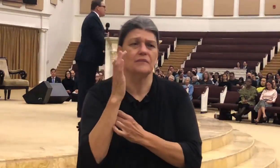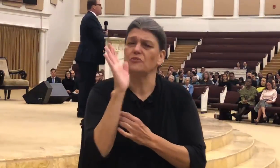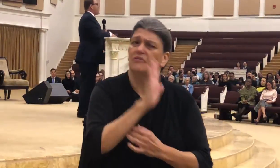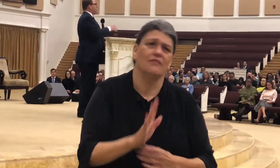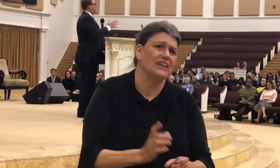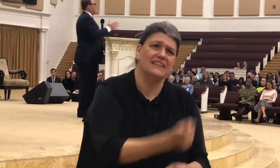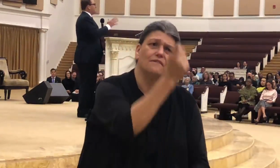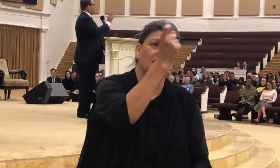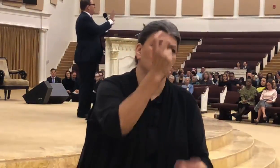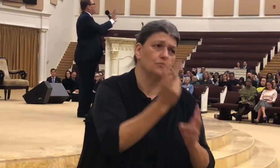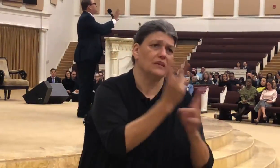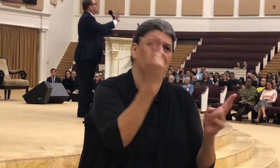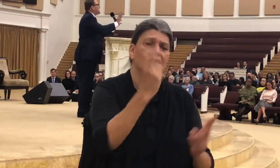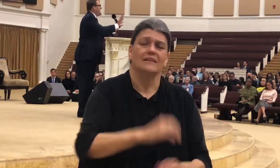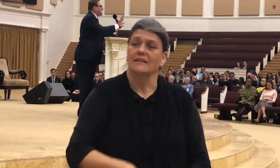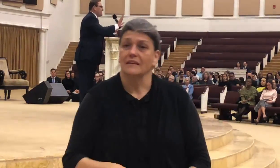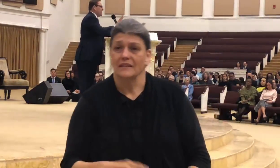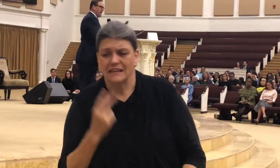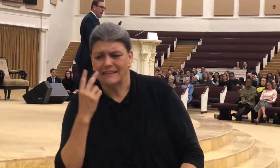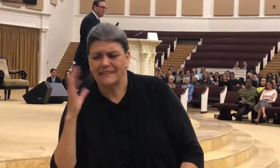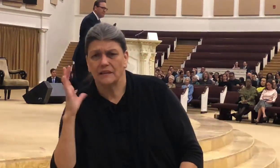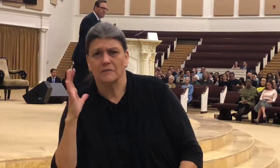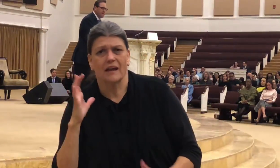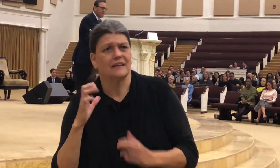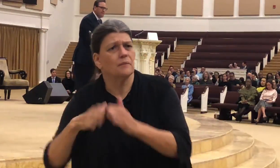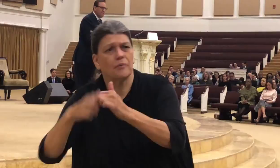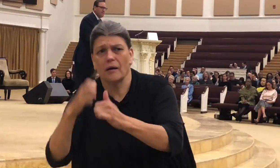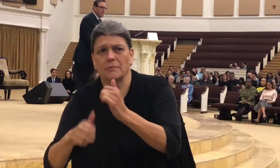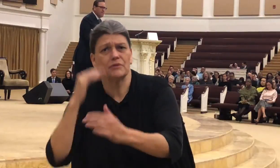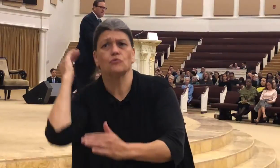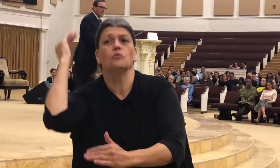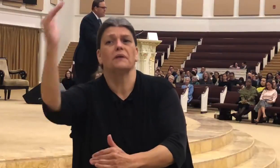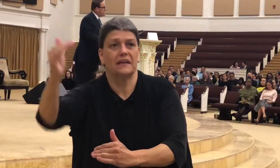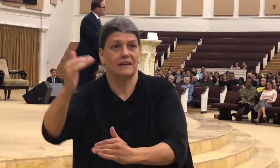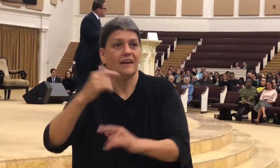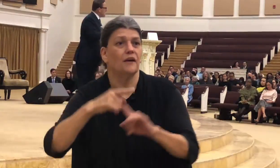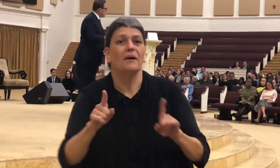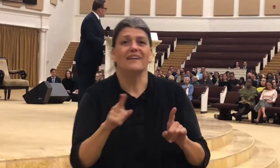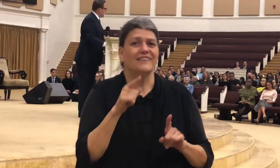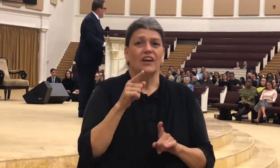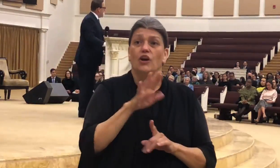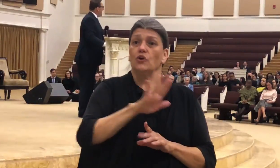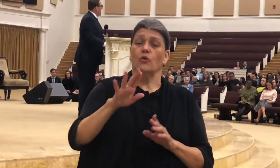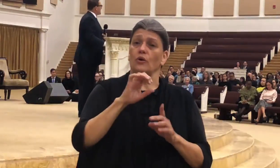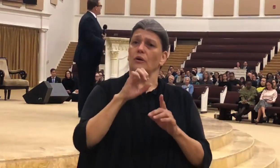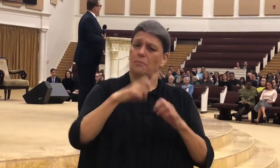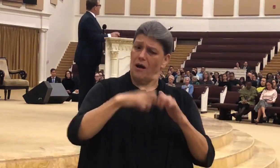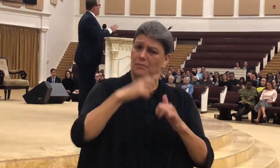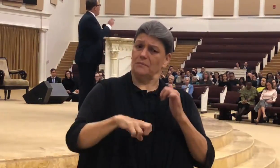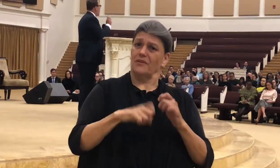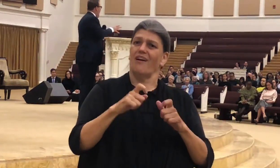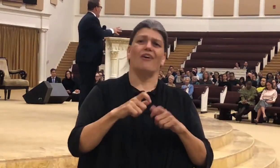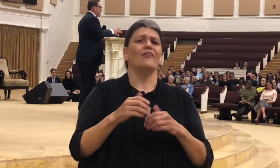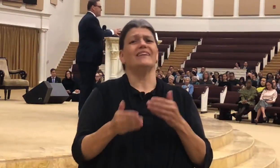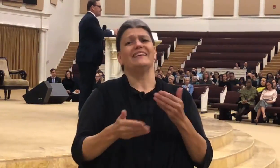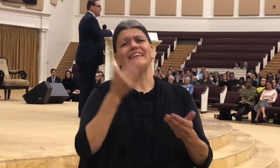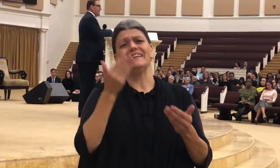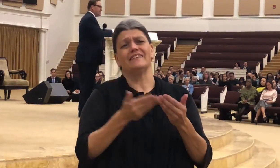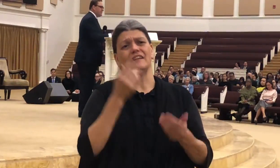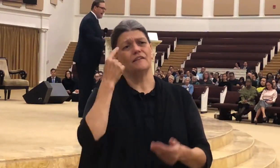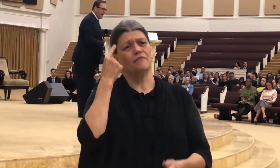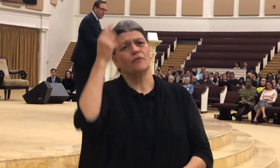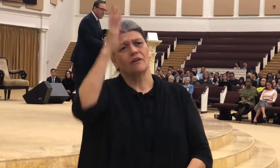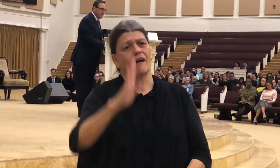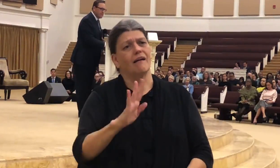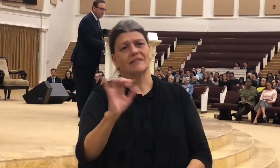victory. This is easy for God. This is easy for God. It's like wax